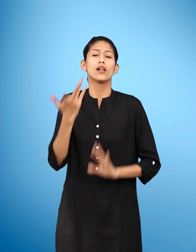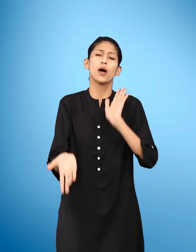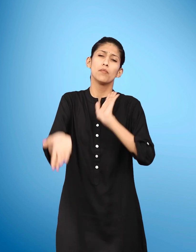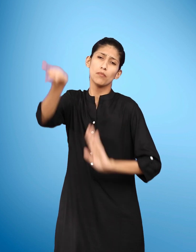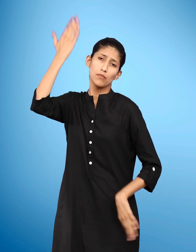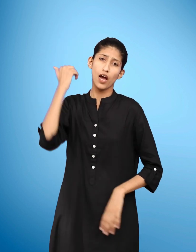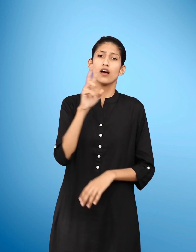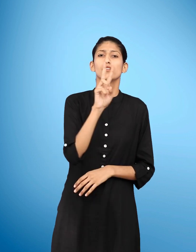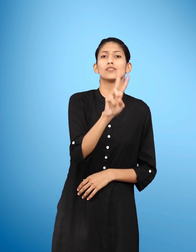around